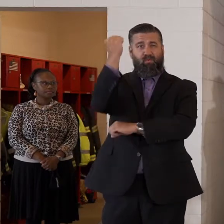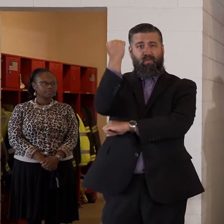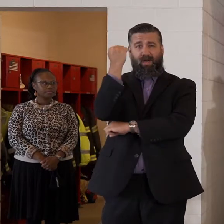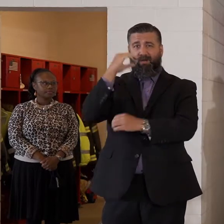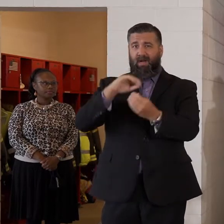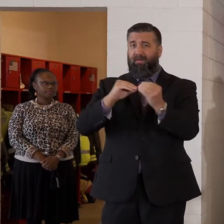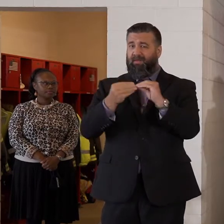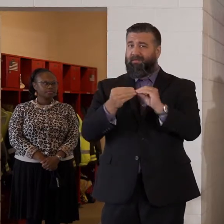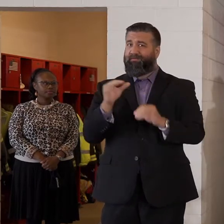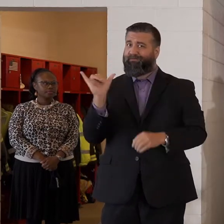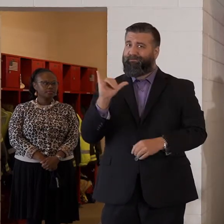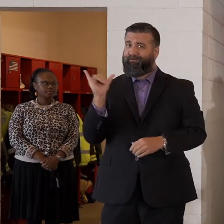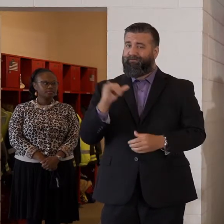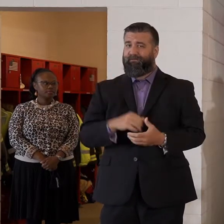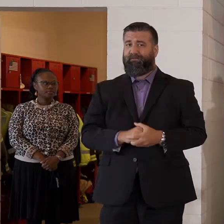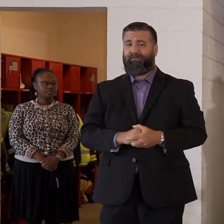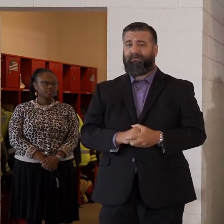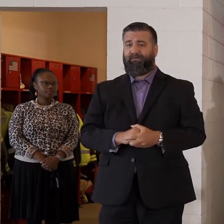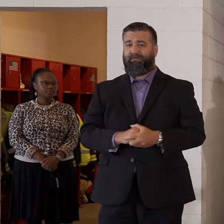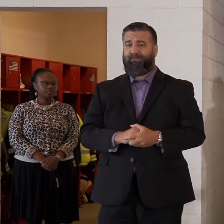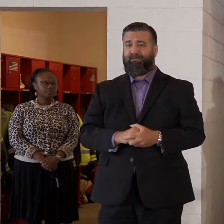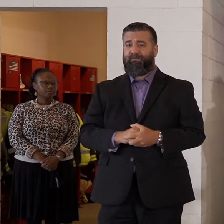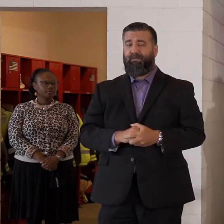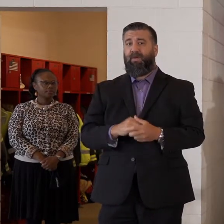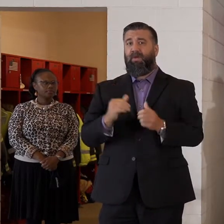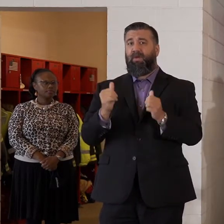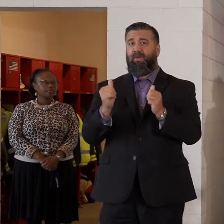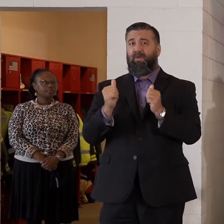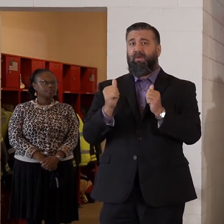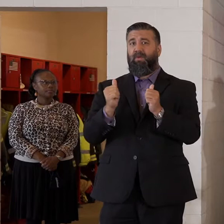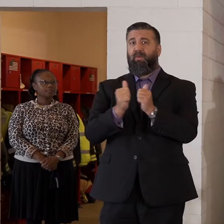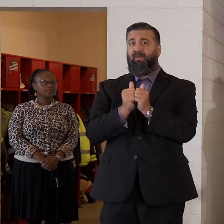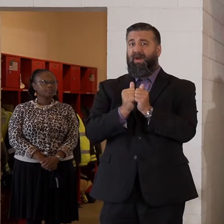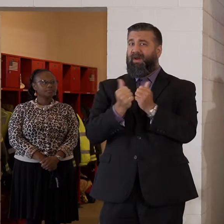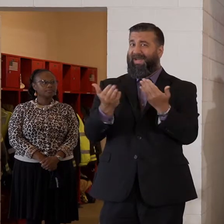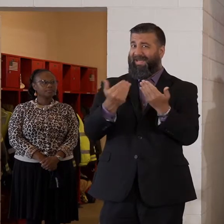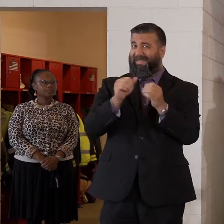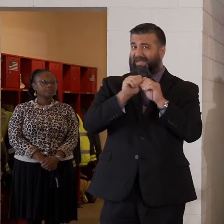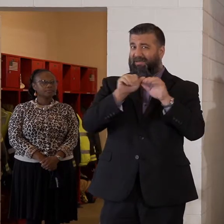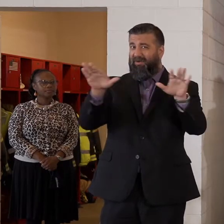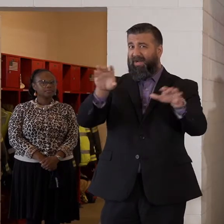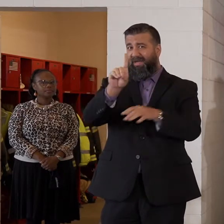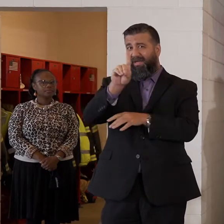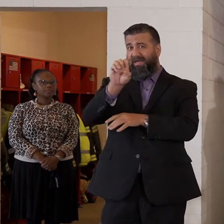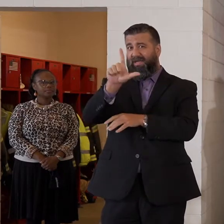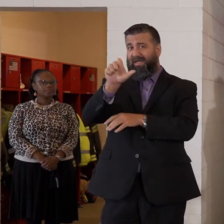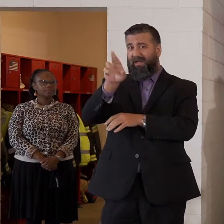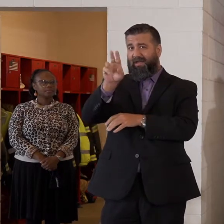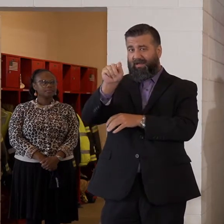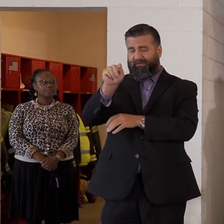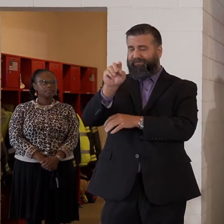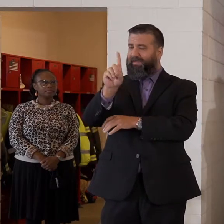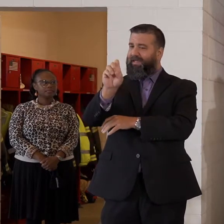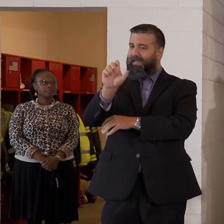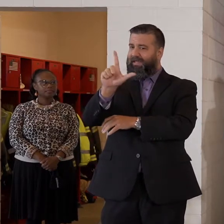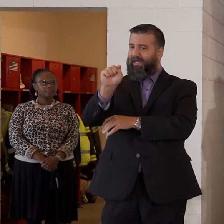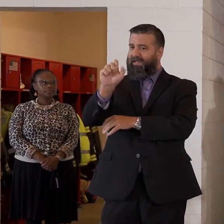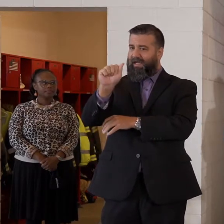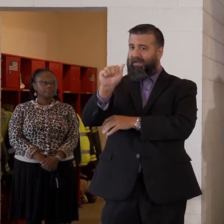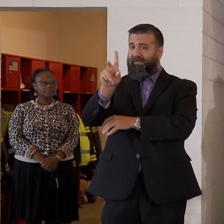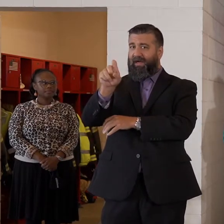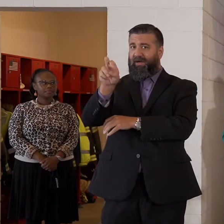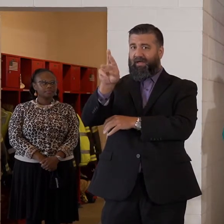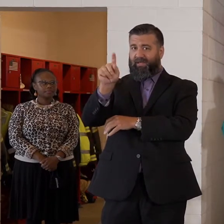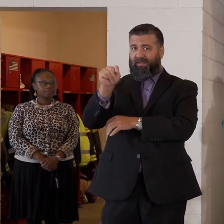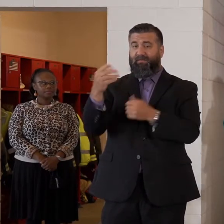any time during this pandemic. And with the very contagious Delta variant here in St. Louis County, we have